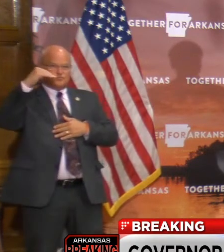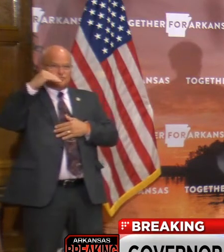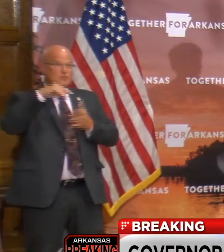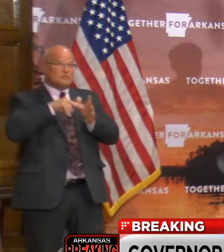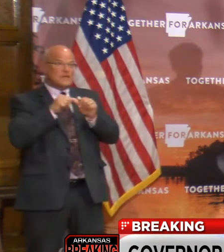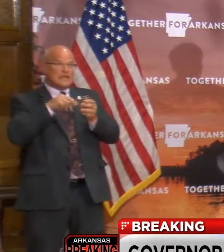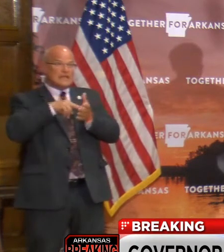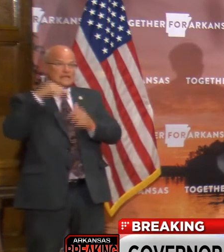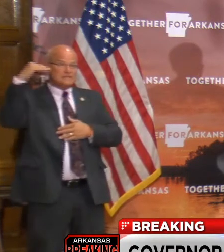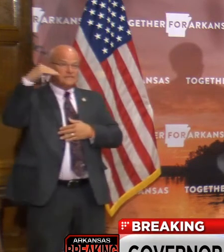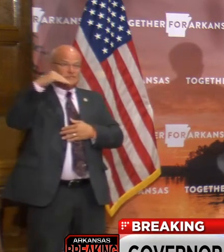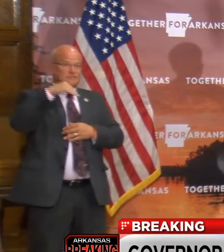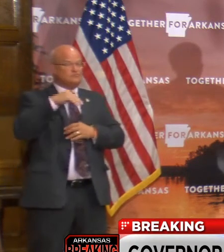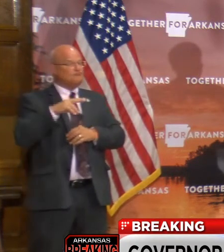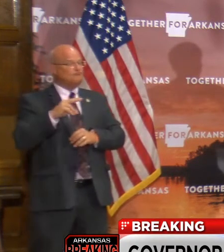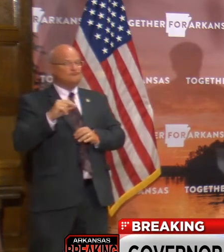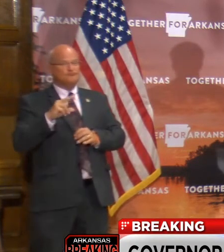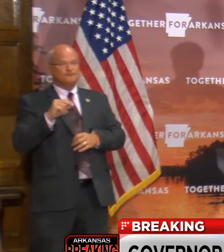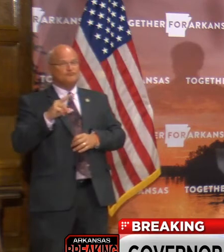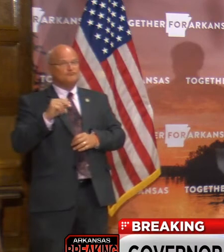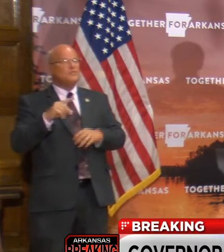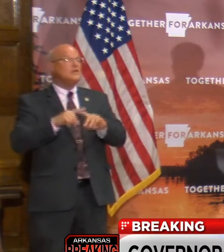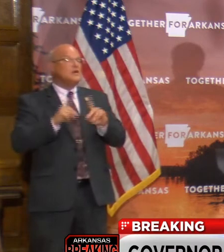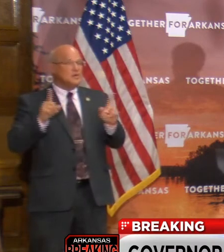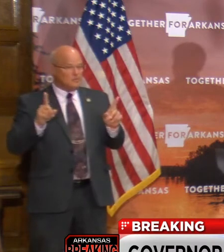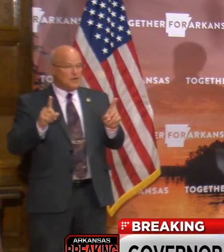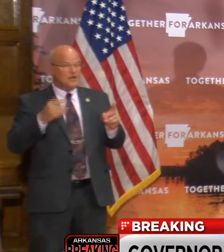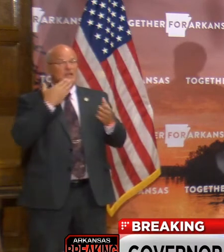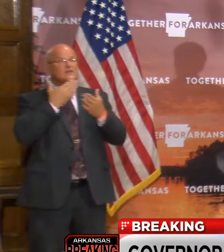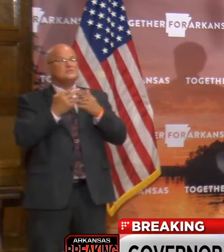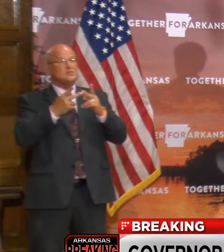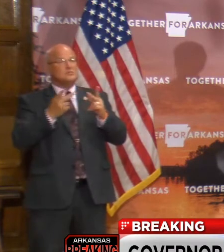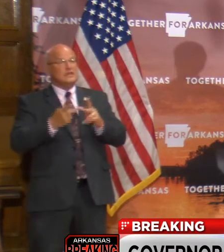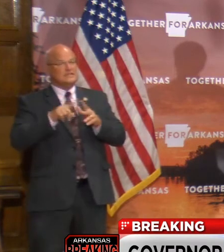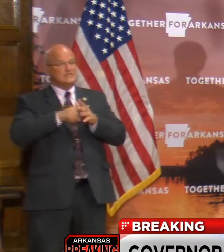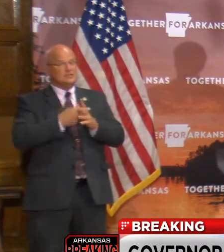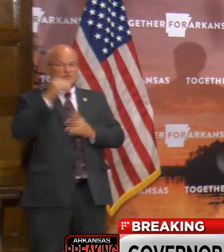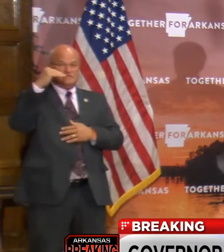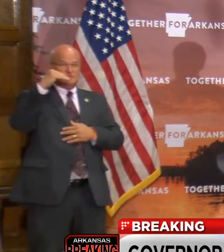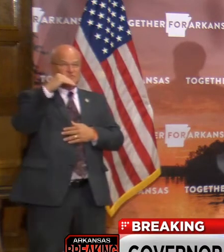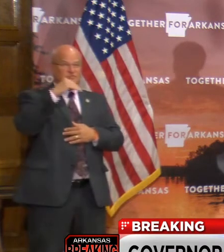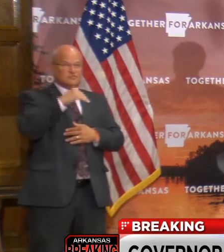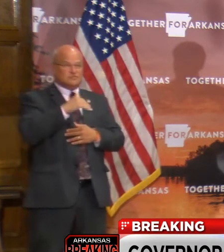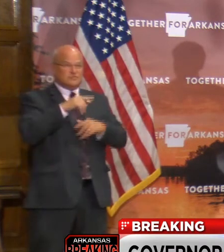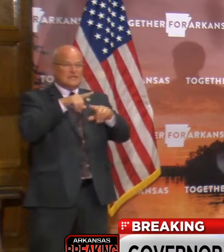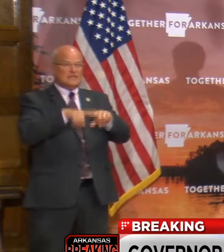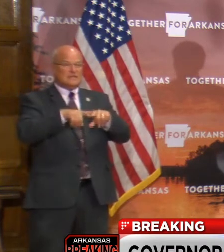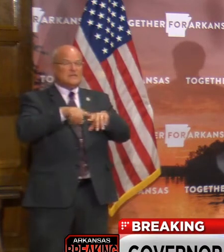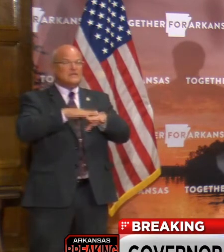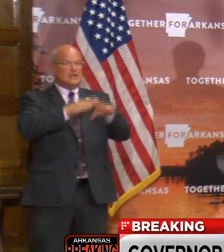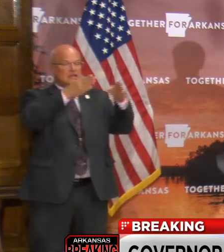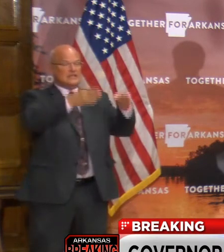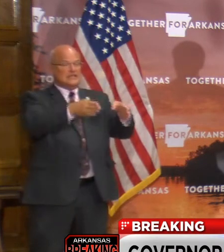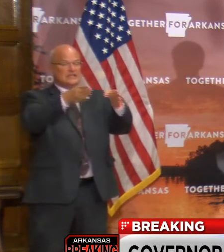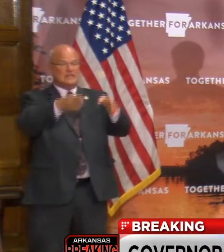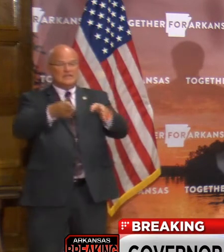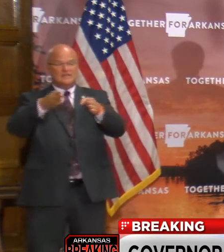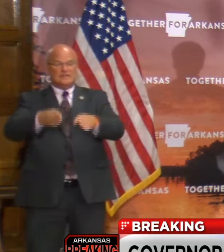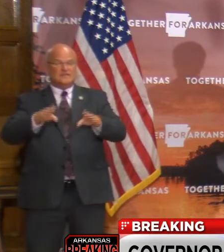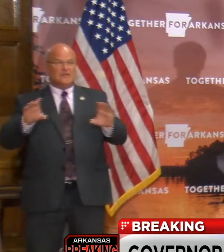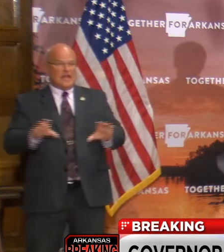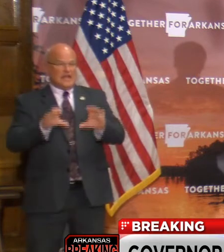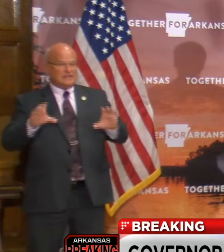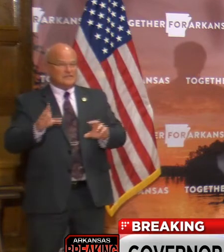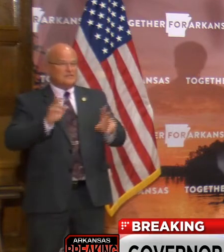going to continue, but it is a good place to start. And it all depends upon individual actions of people